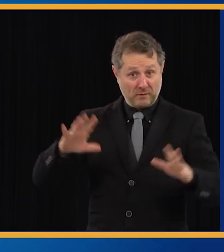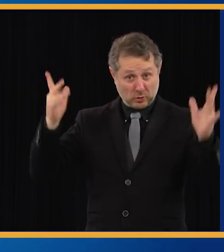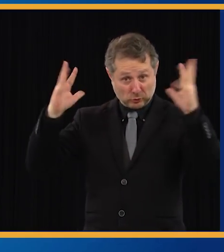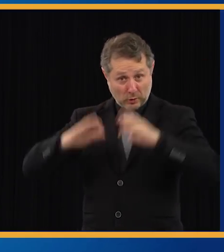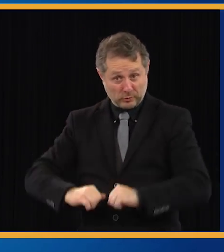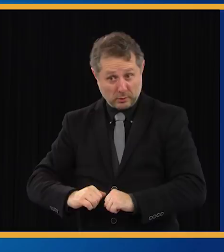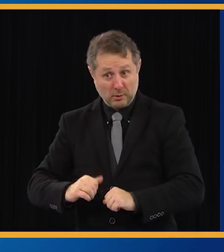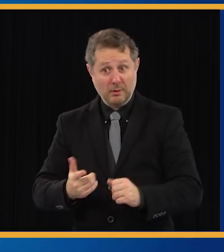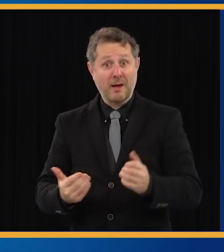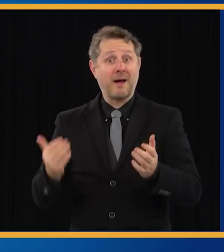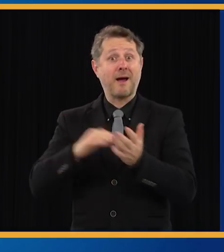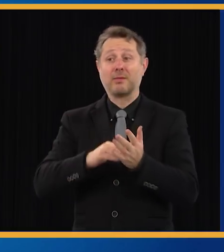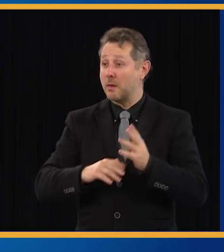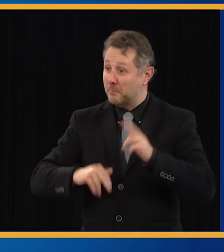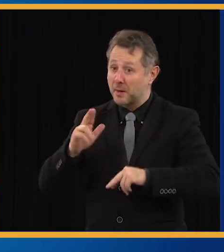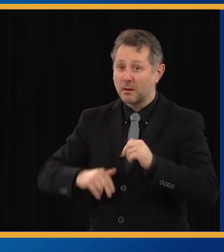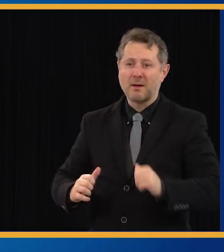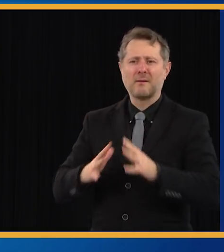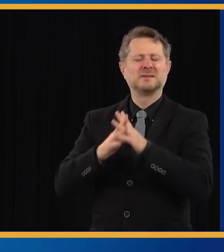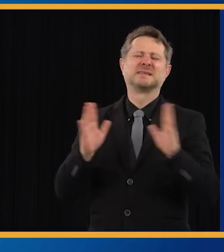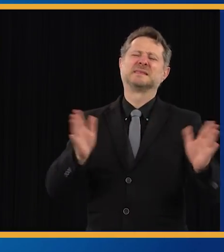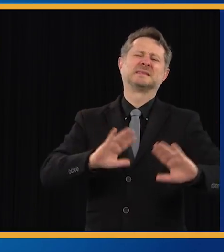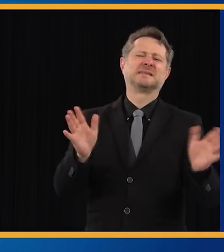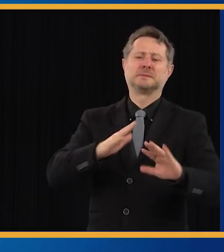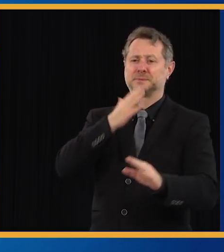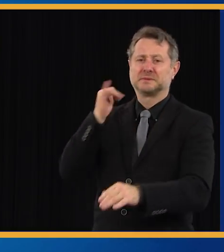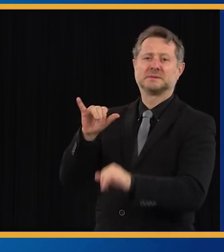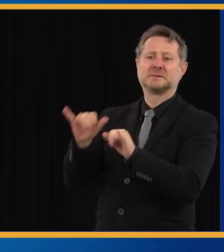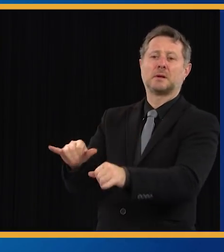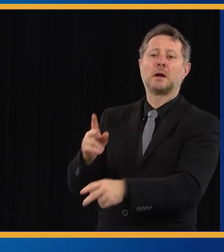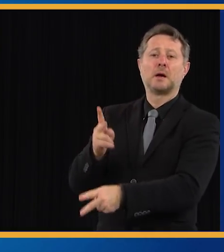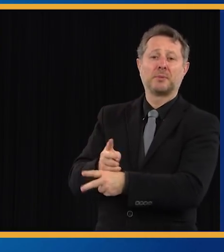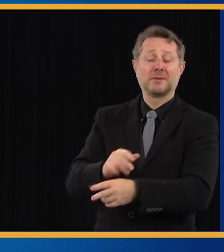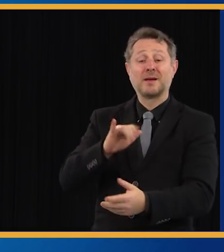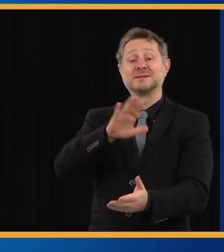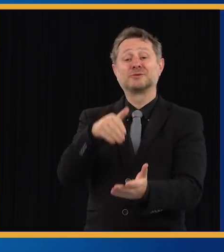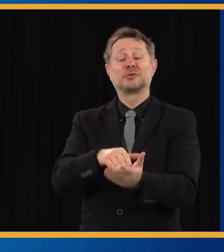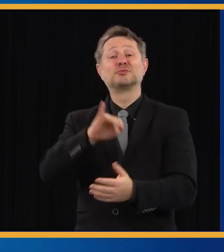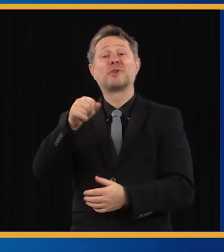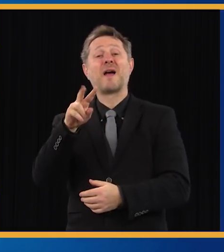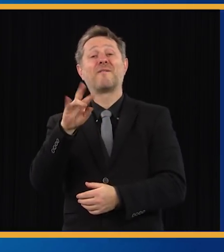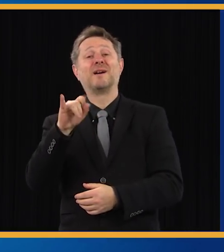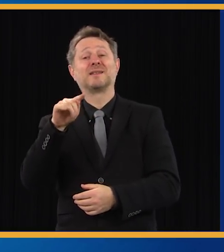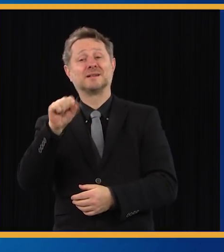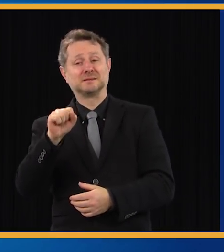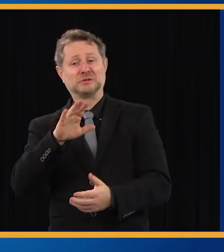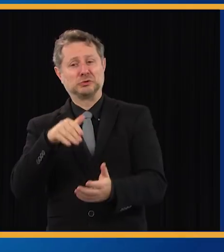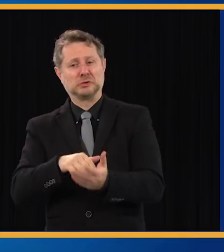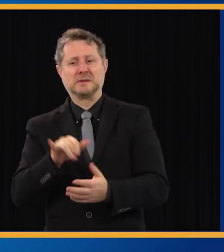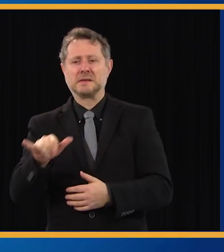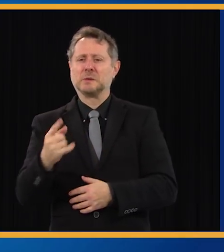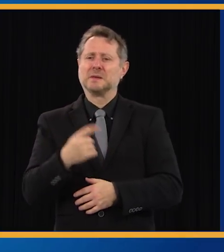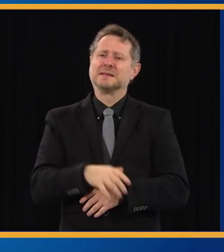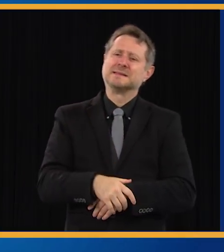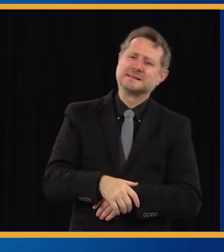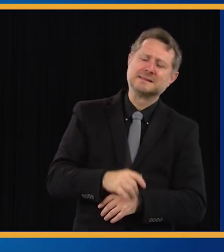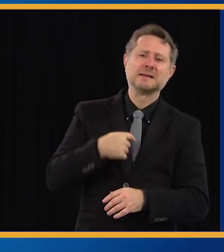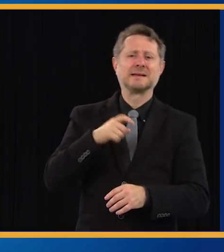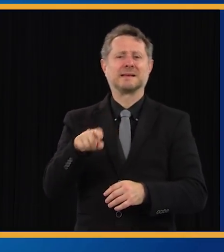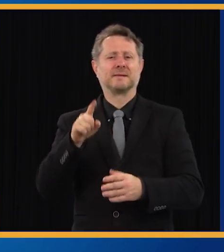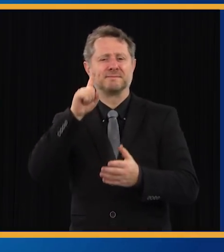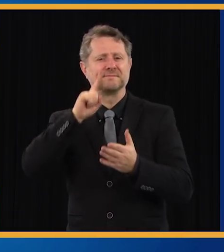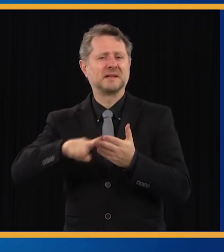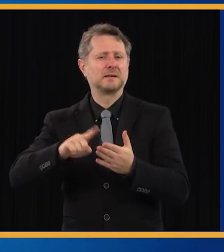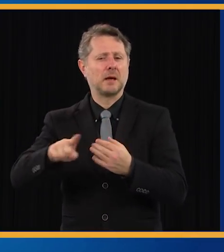problem area. Javits Center, we have to think about, because the Javits Center is in the